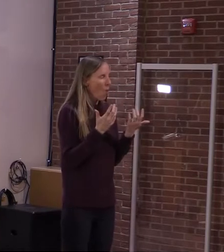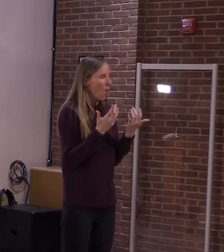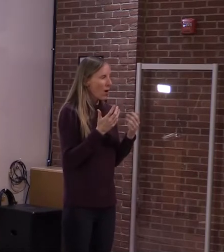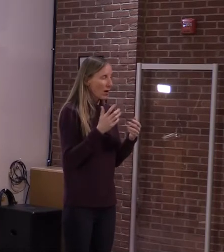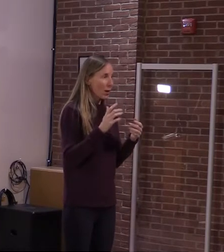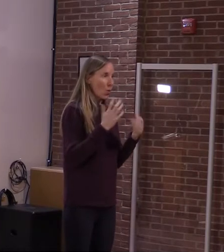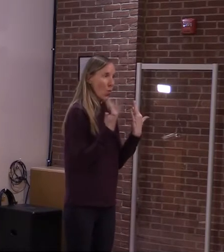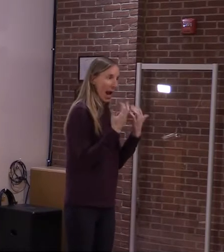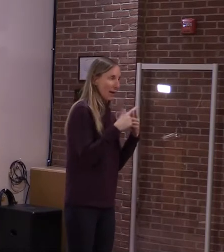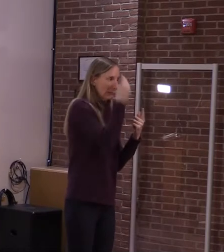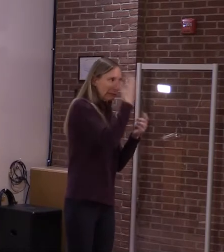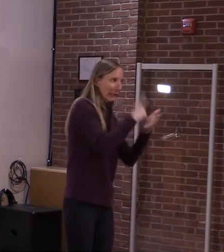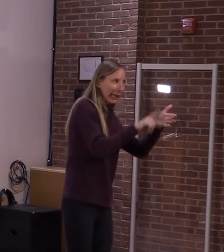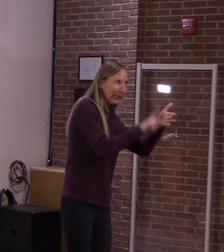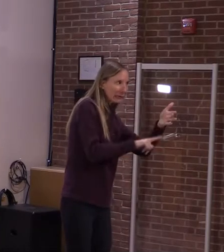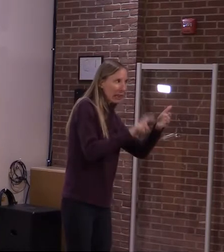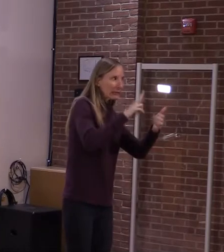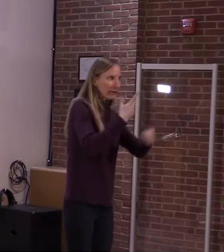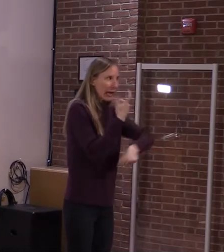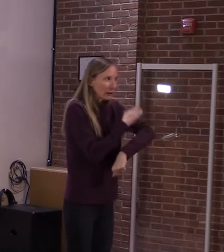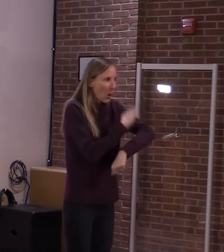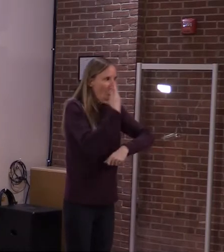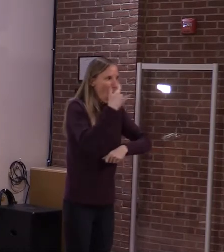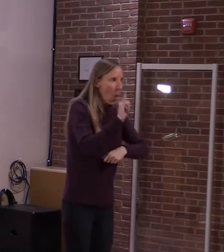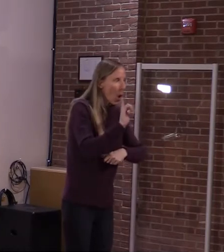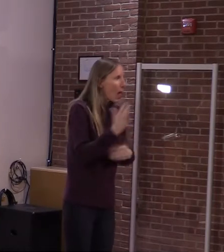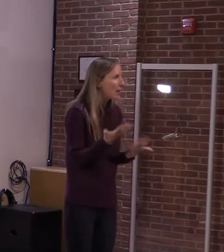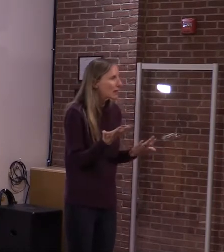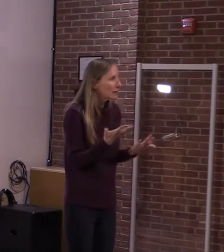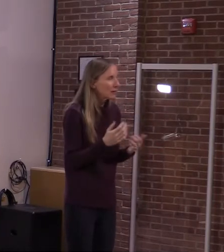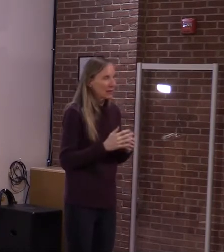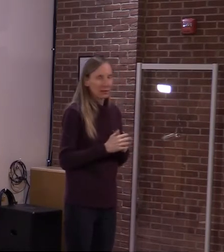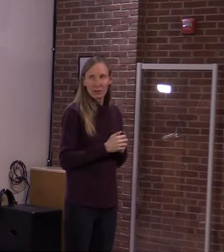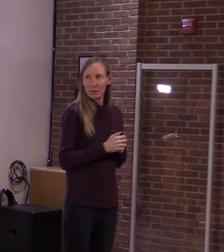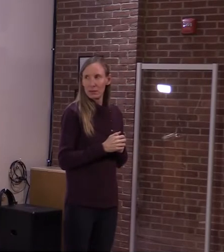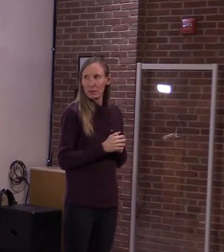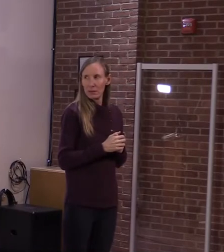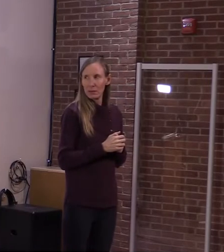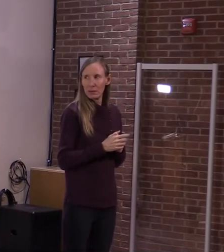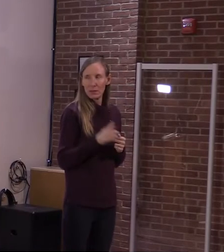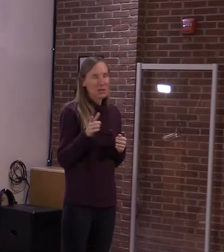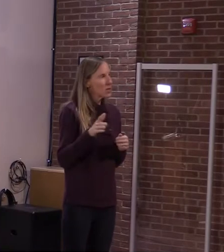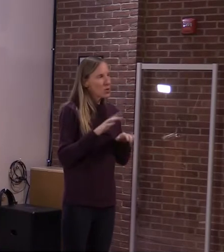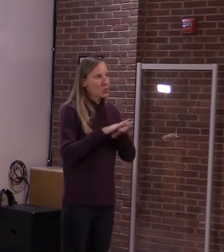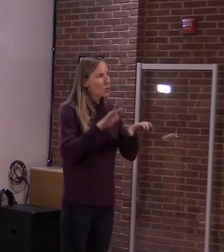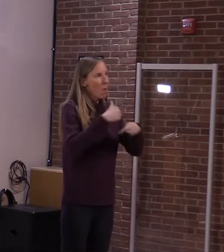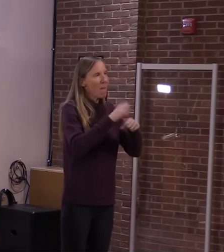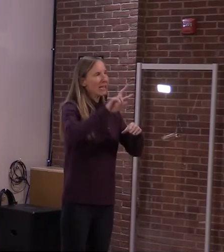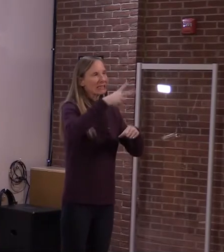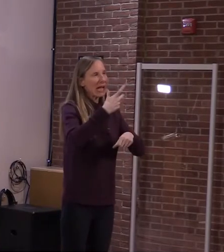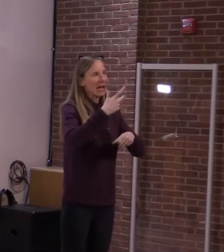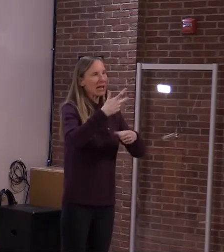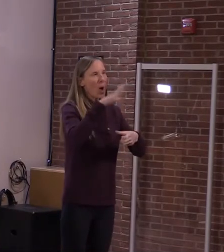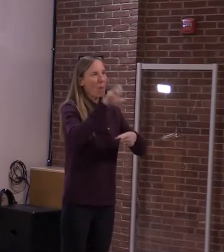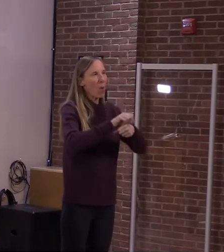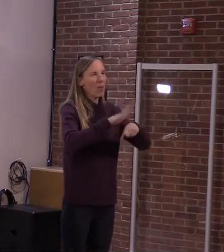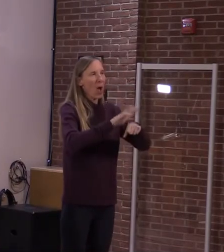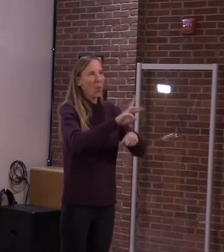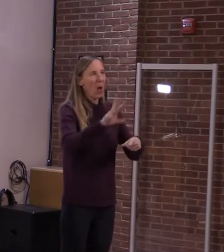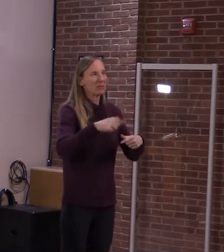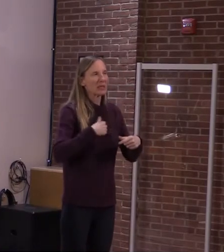Deputy Secretary Samuelson answer that one, but I believe you don't have to make your second appointment, but I'll let her answer